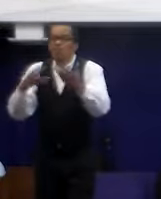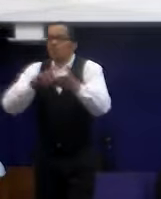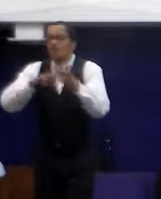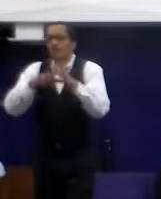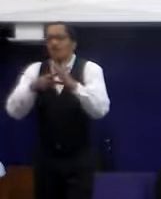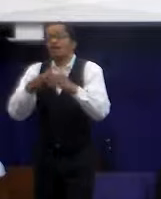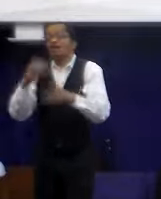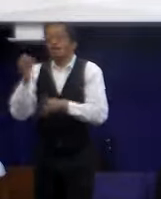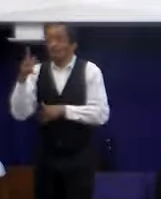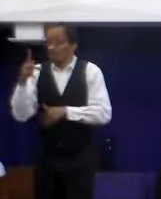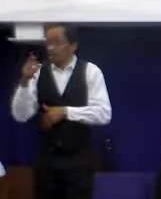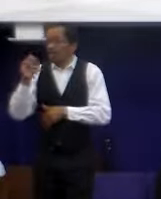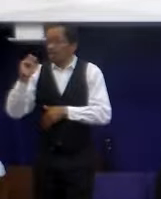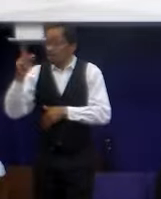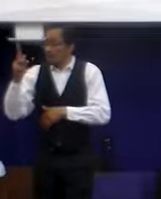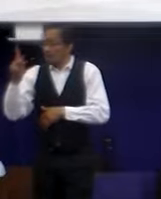Well,